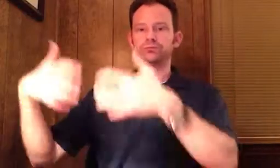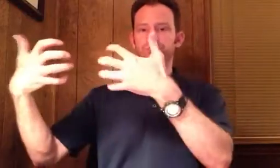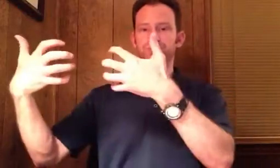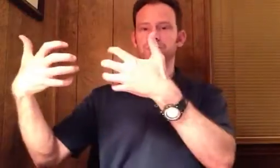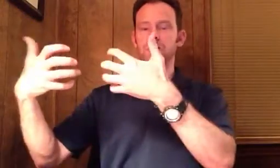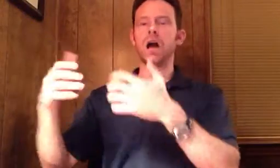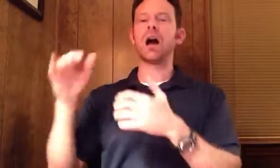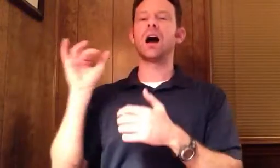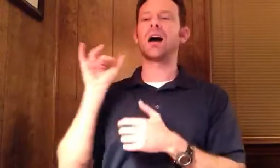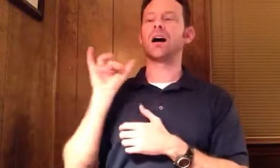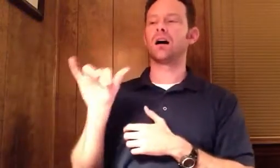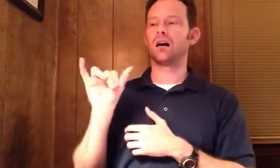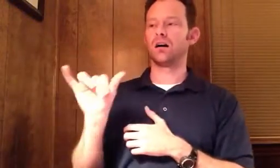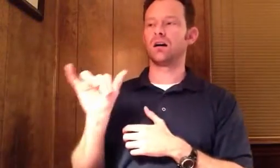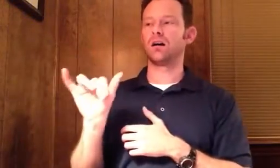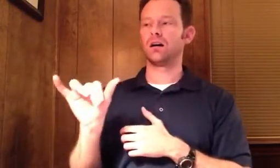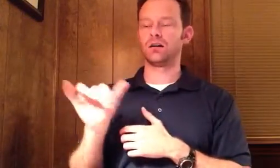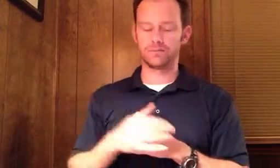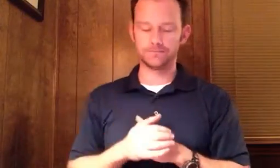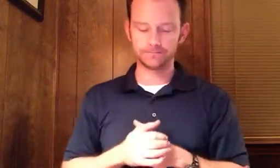elements or they could be smaller molecules.